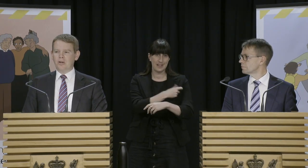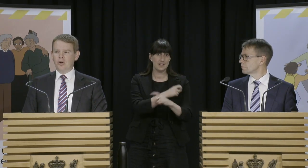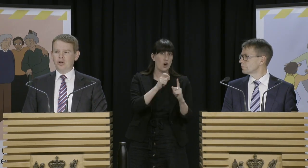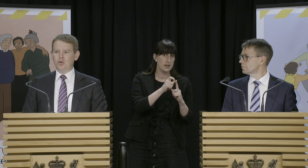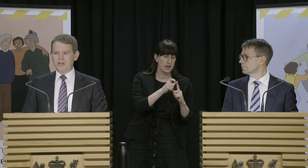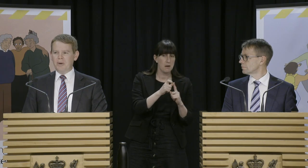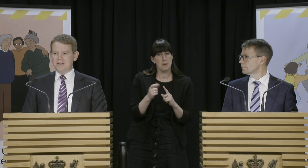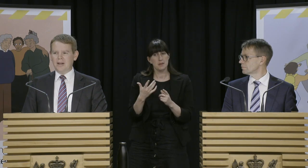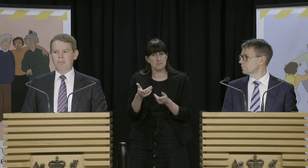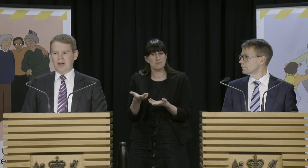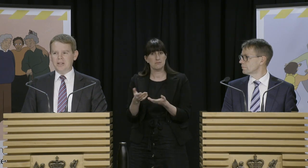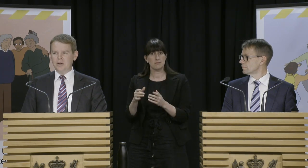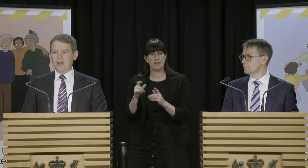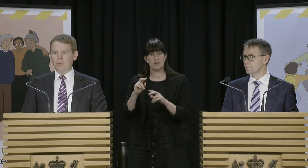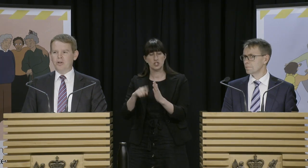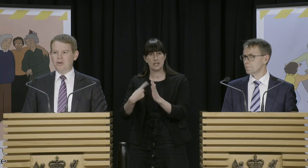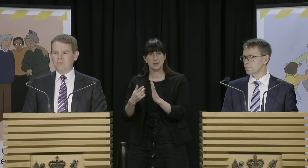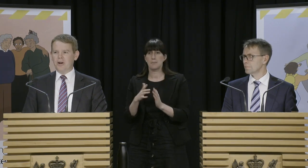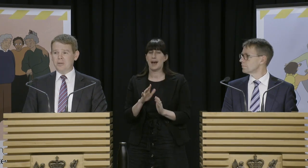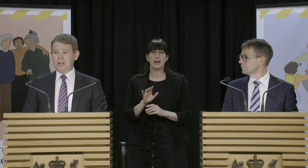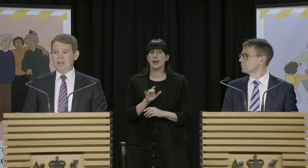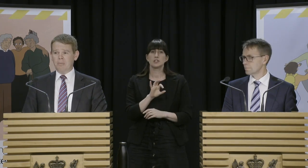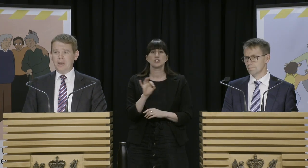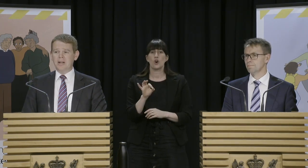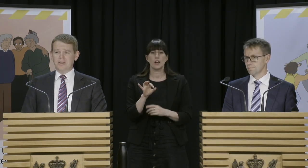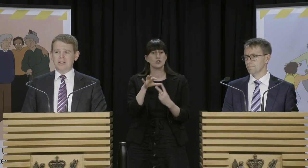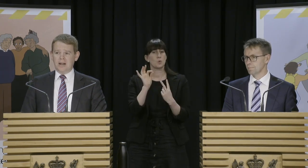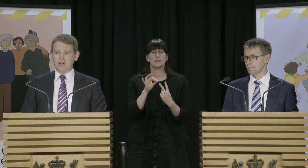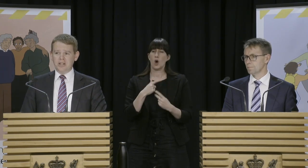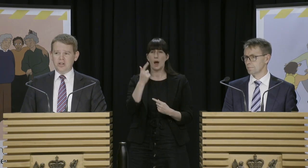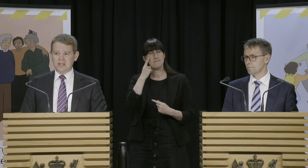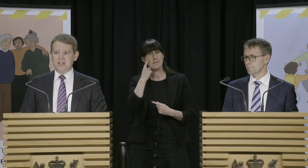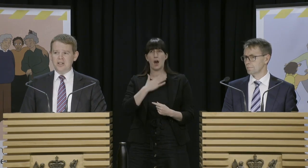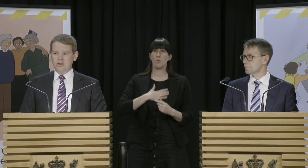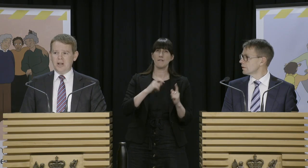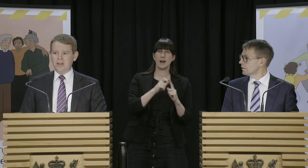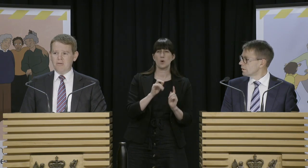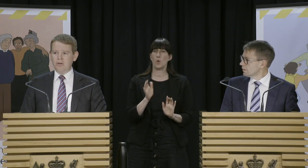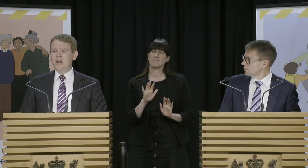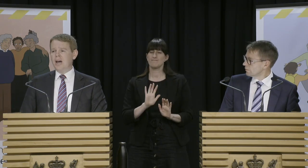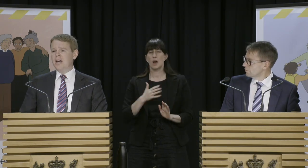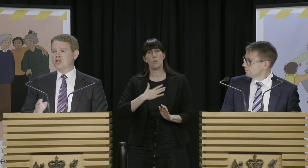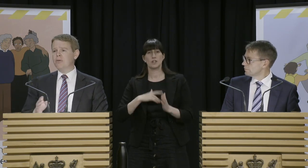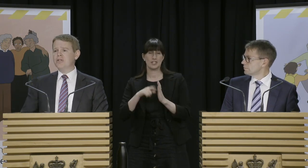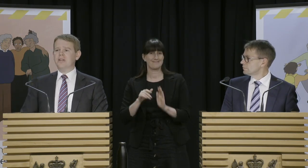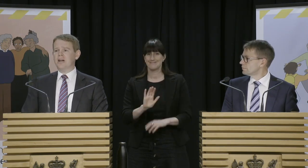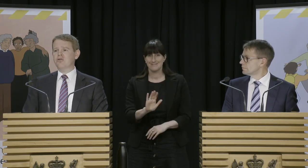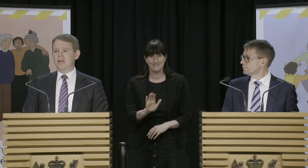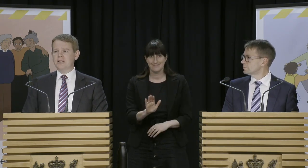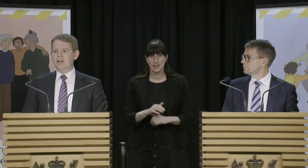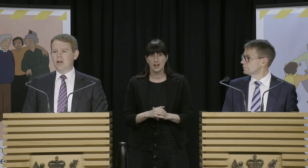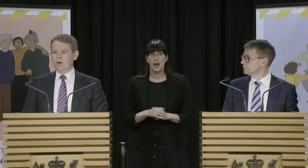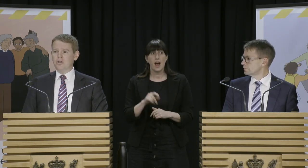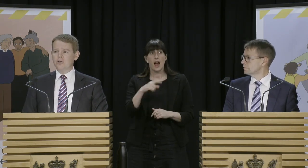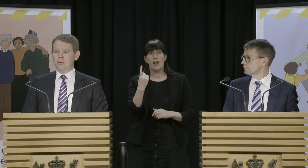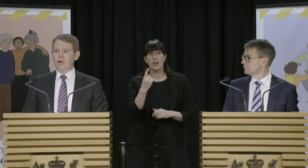not working on a choice-based campaign here. We are working on a Pfizer-based campaign. That's our intention to continue down that road. And actually, most other